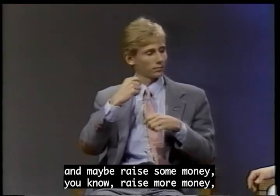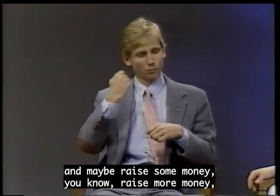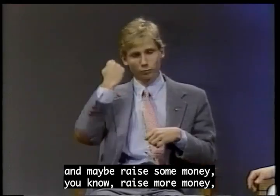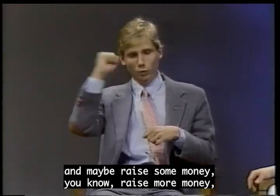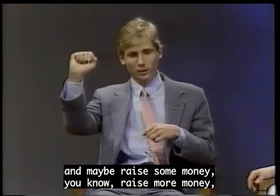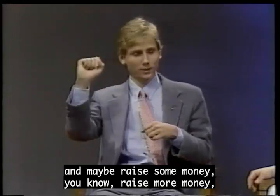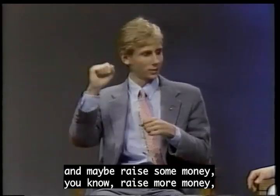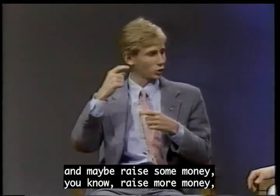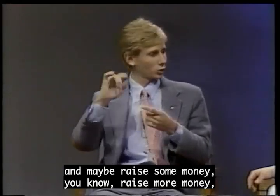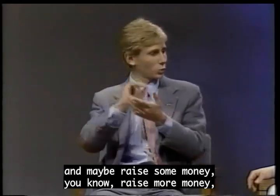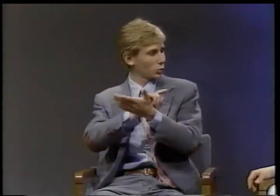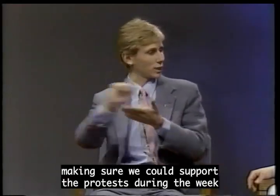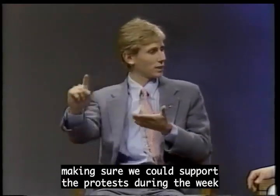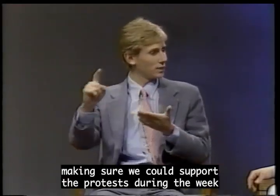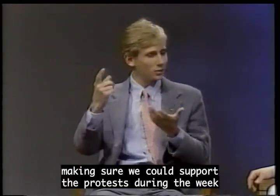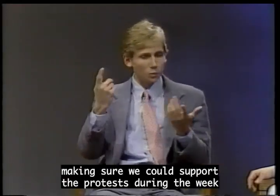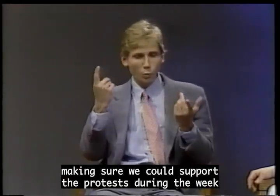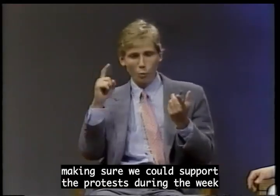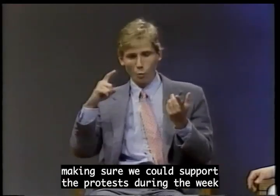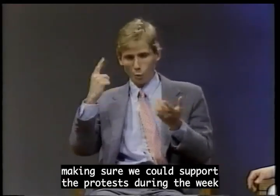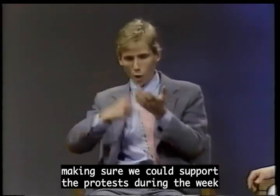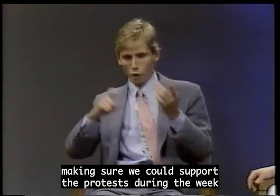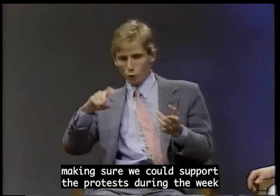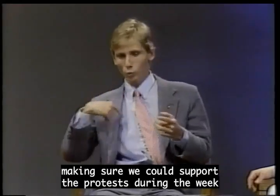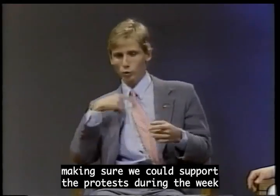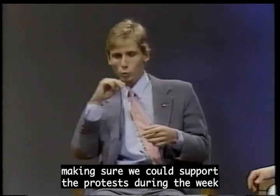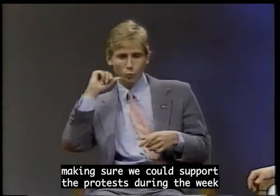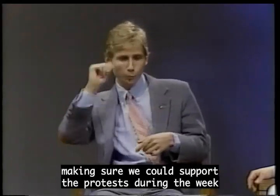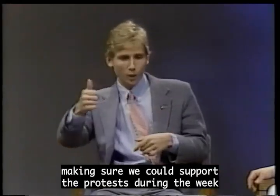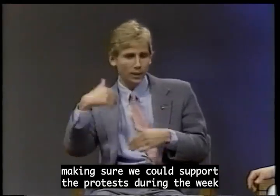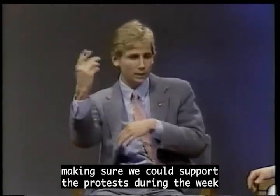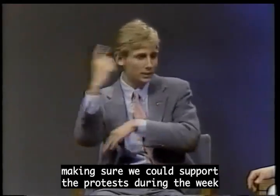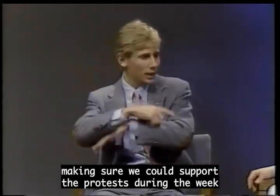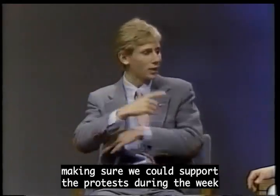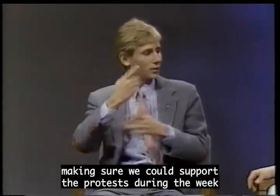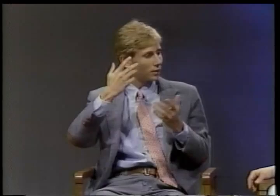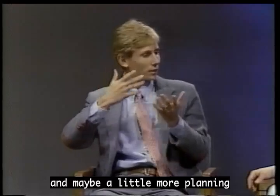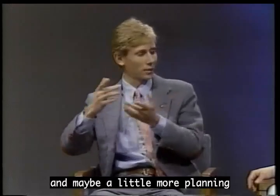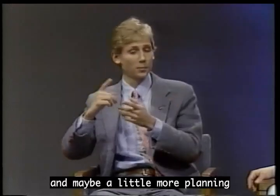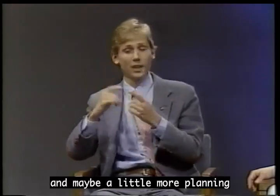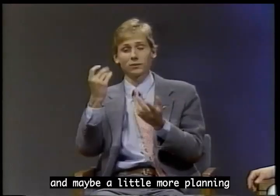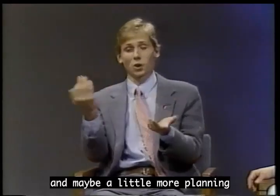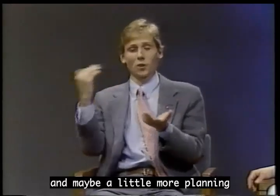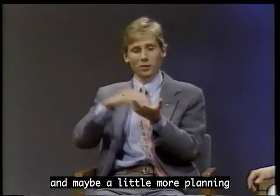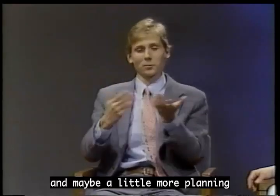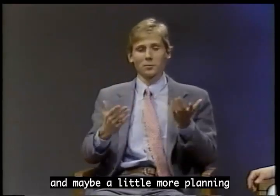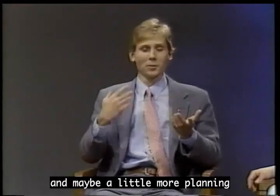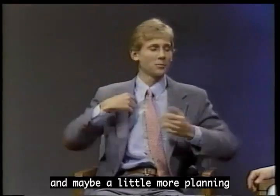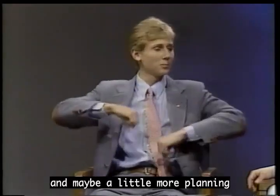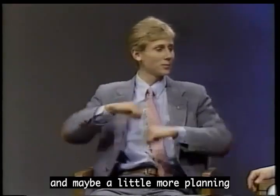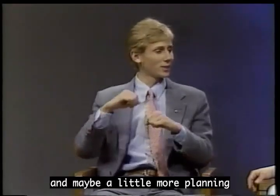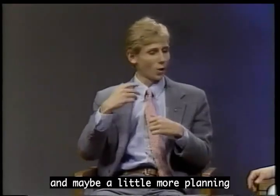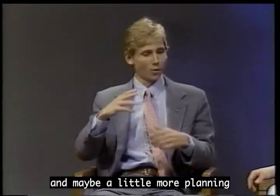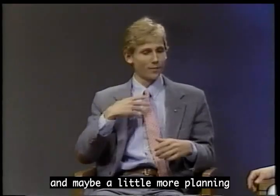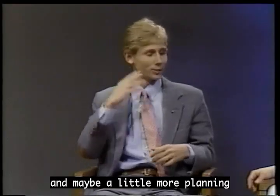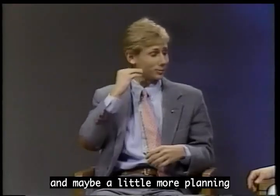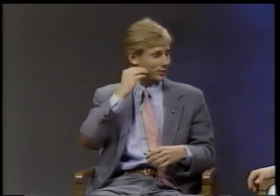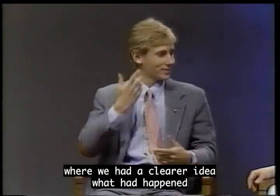raise more money, making sure we could support the protest during the week, and maybe a little more planning where we had a